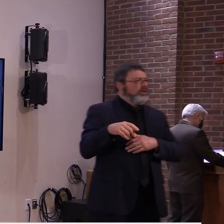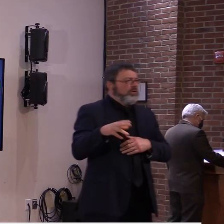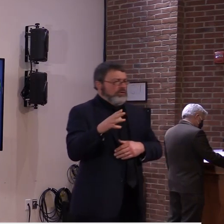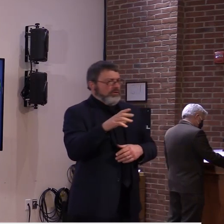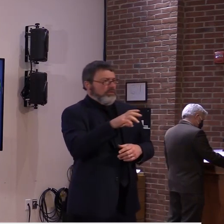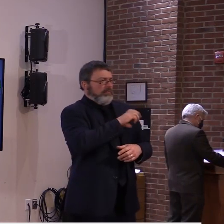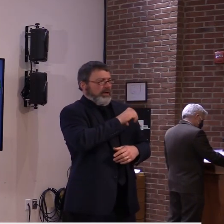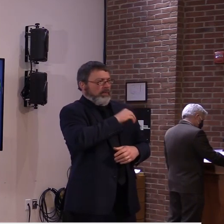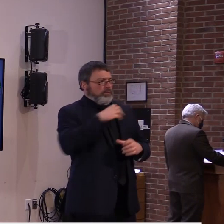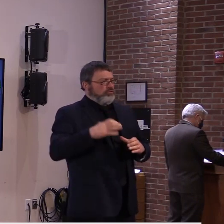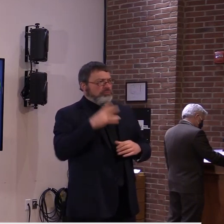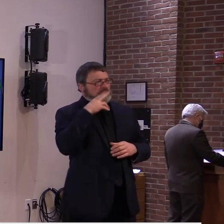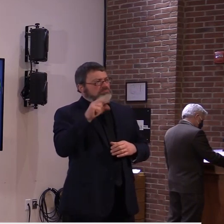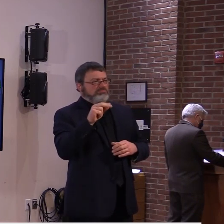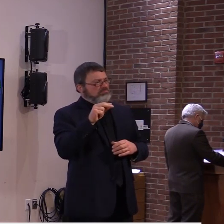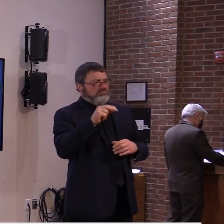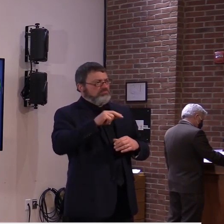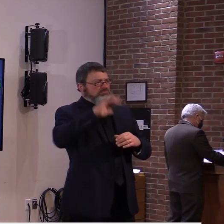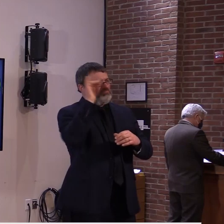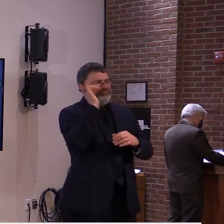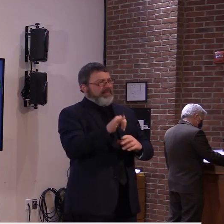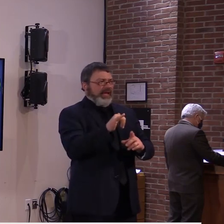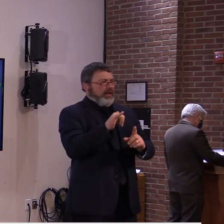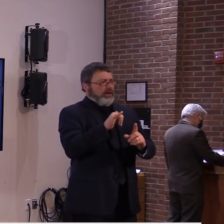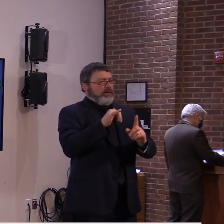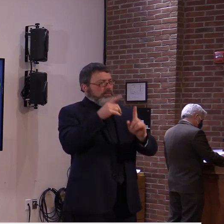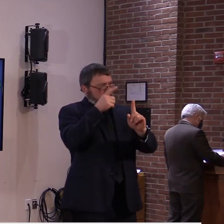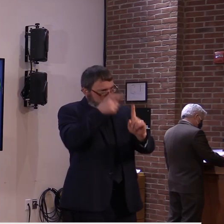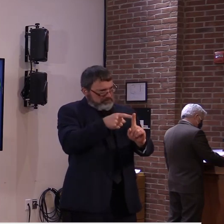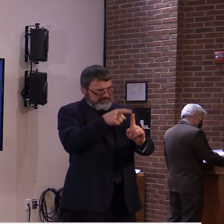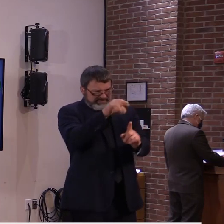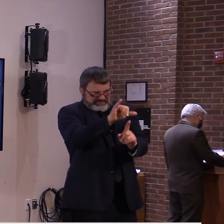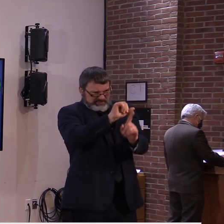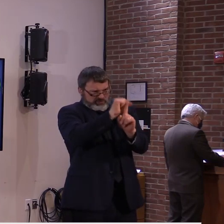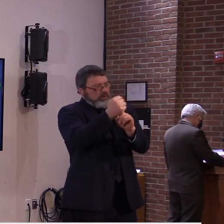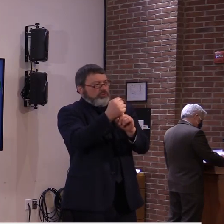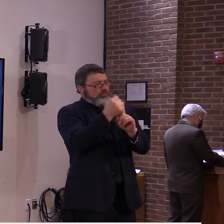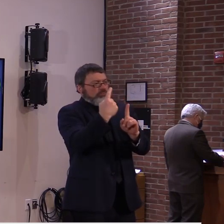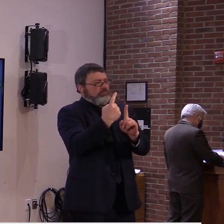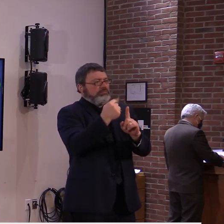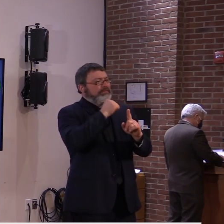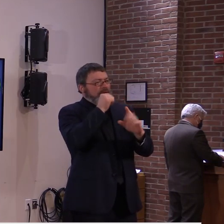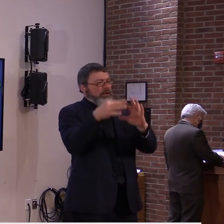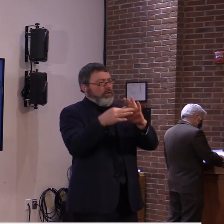answers that question. Why has his opinion been discarded?